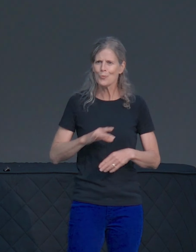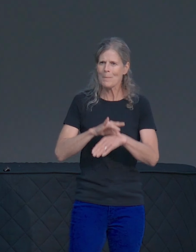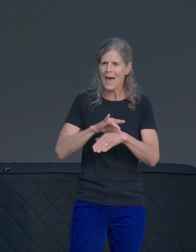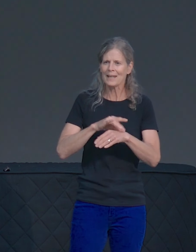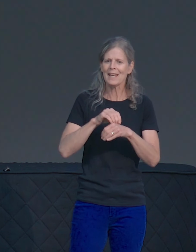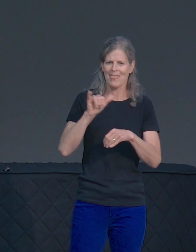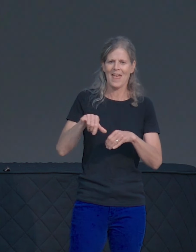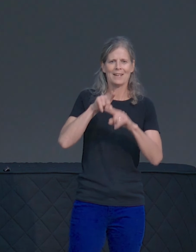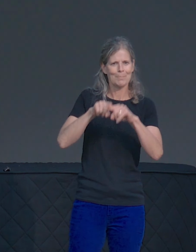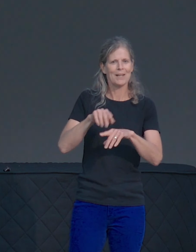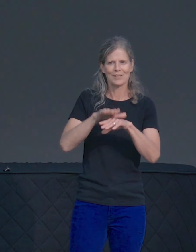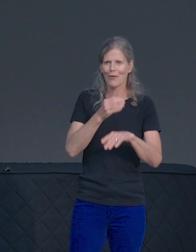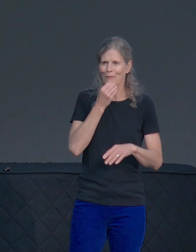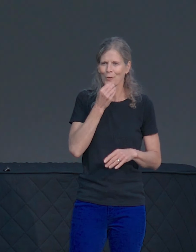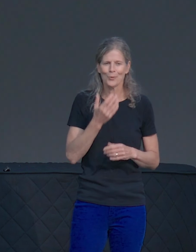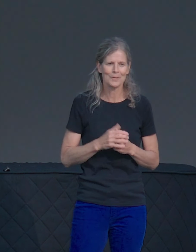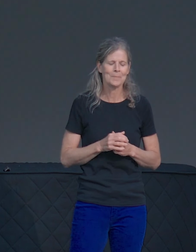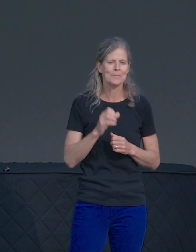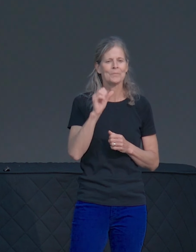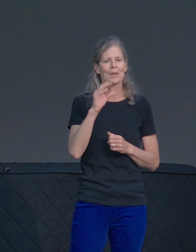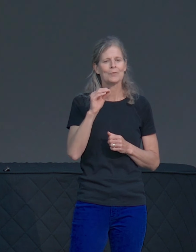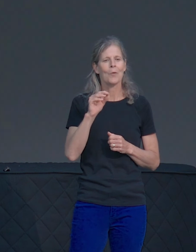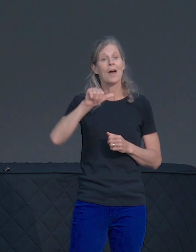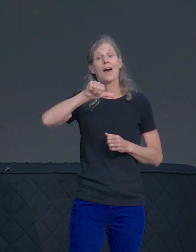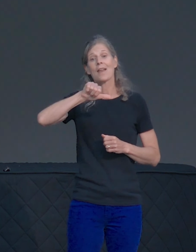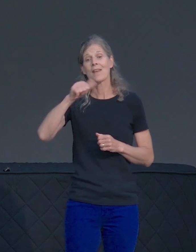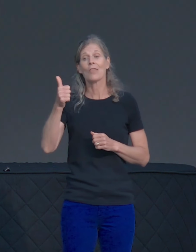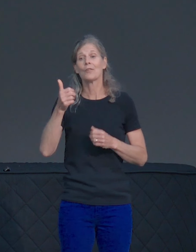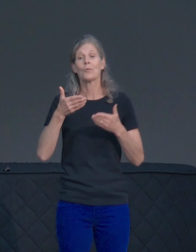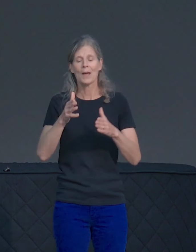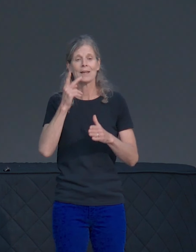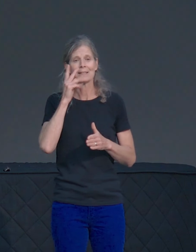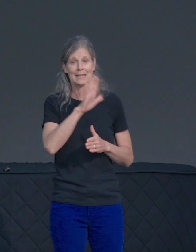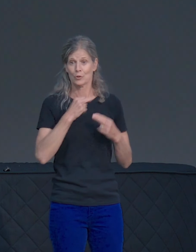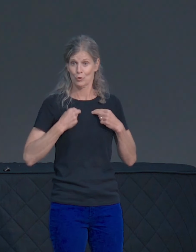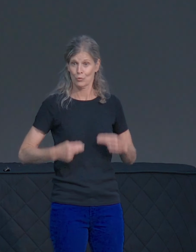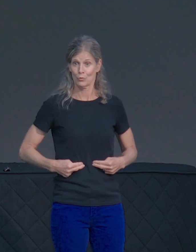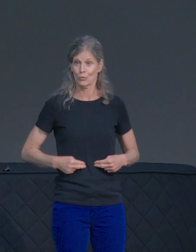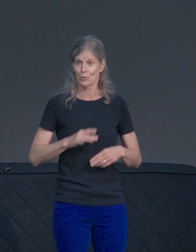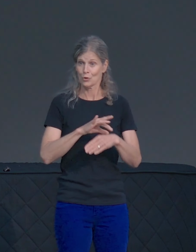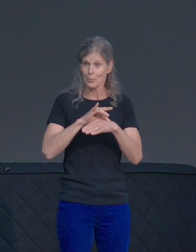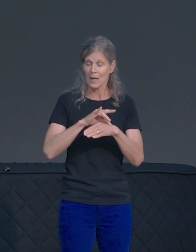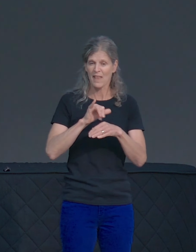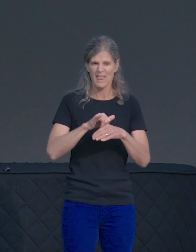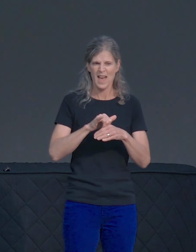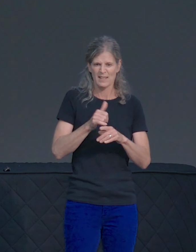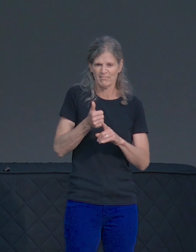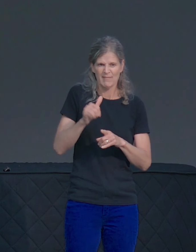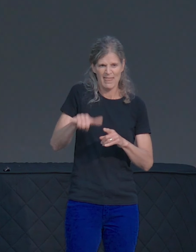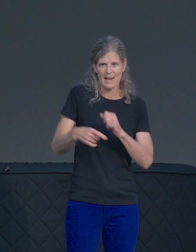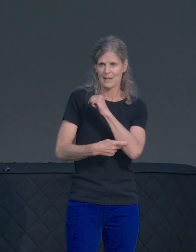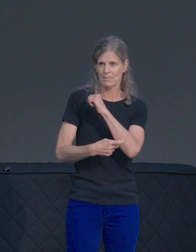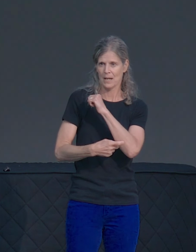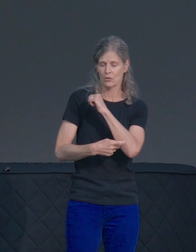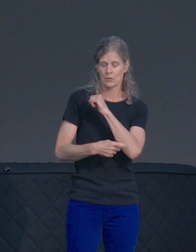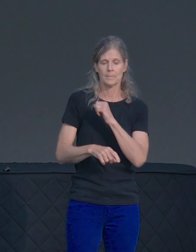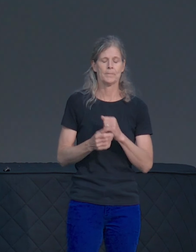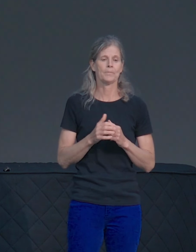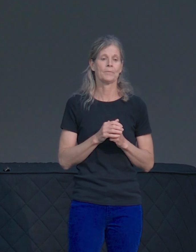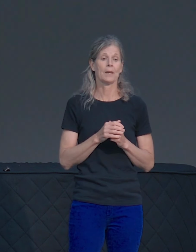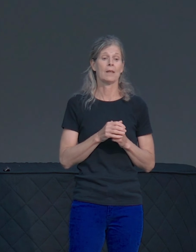his dependence. Well, there's a second way we see his humanity, and that's in the temptation itself. Jesus is